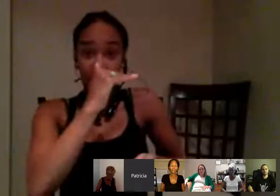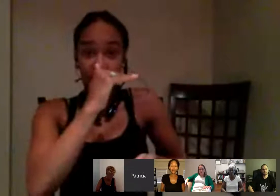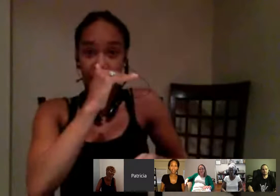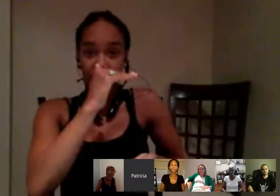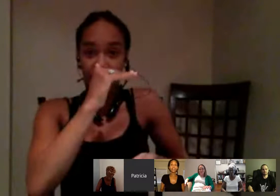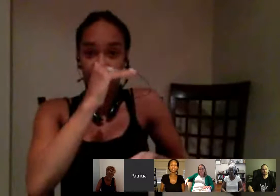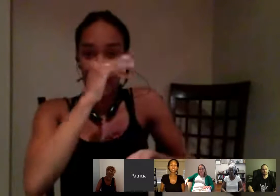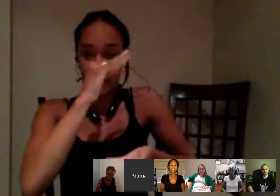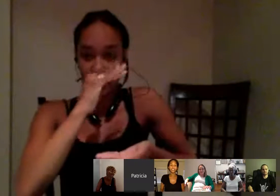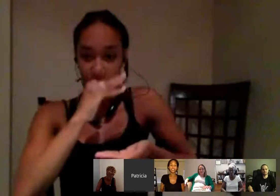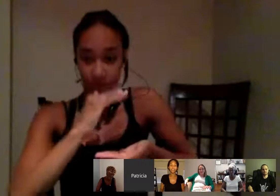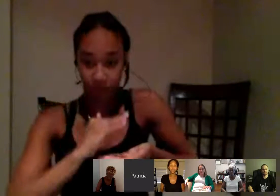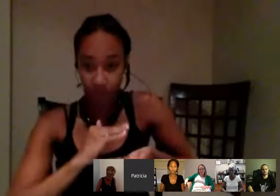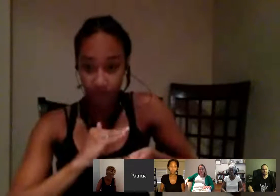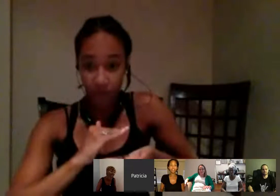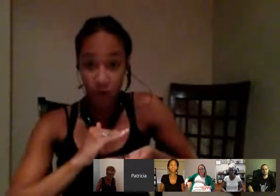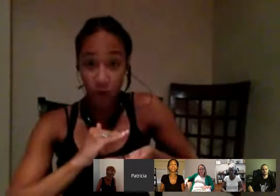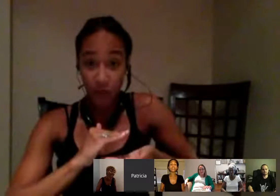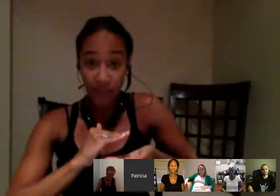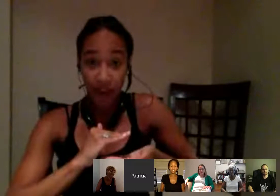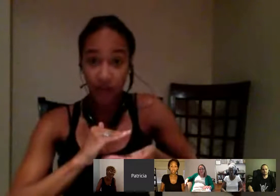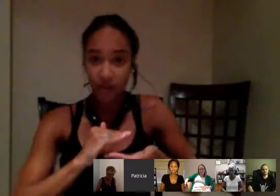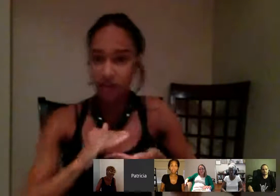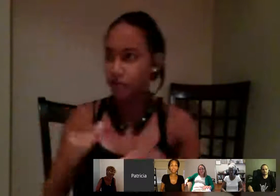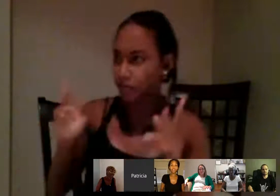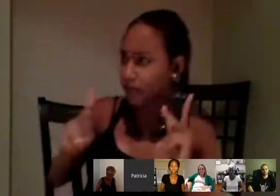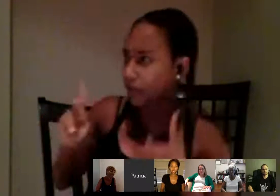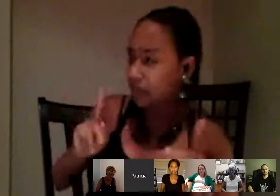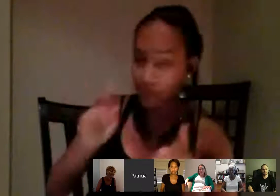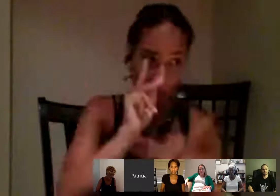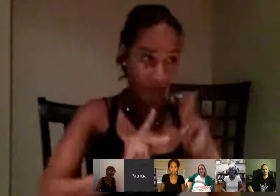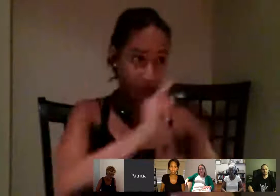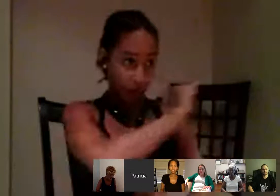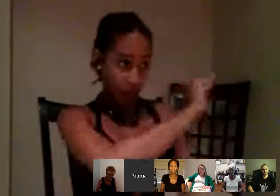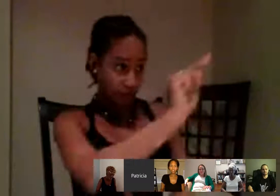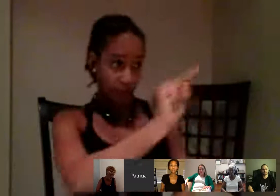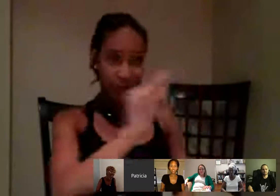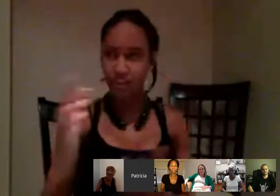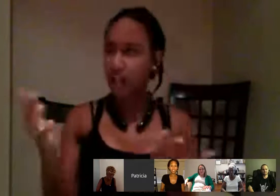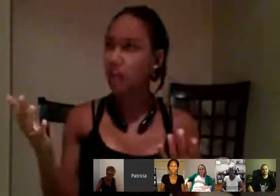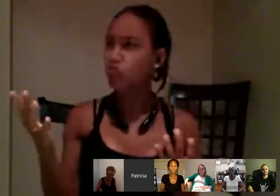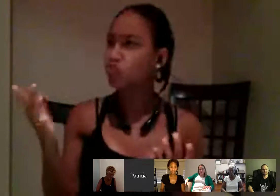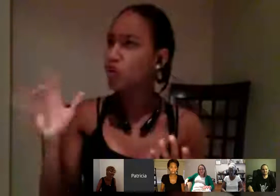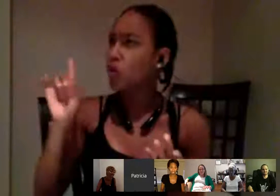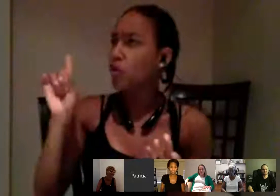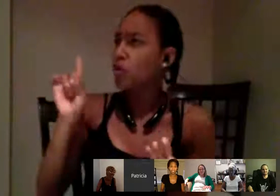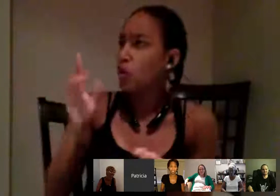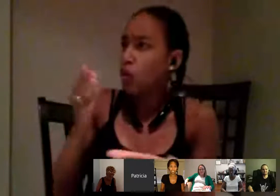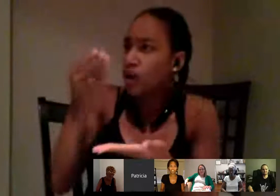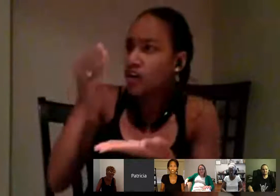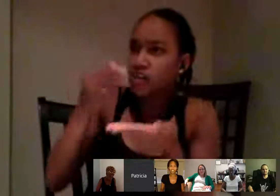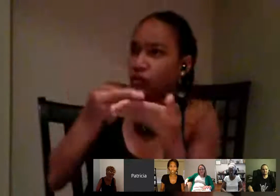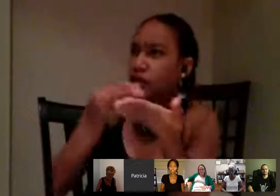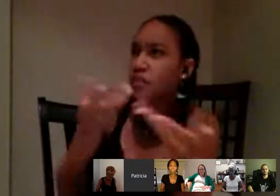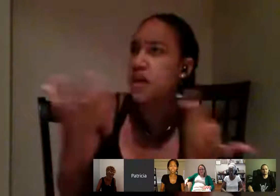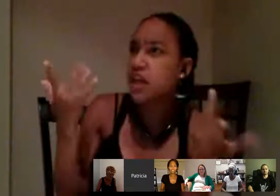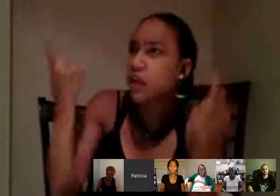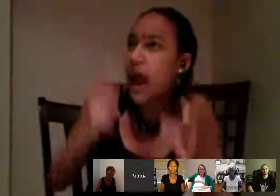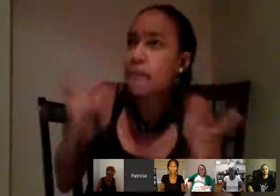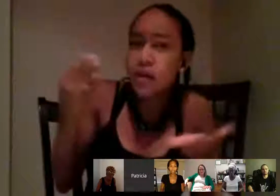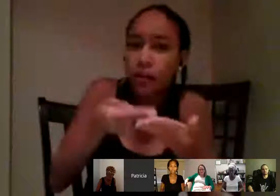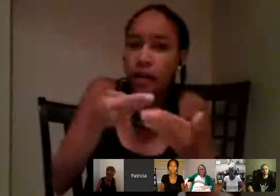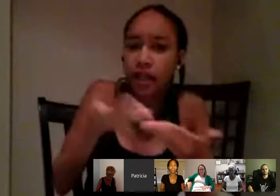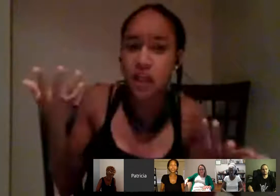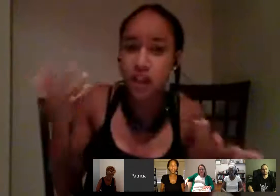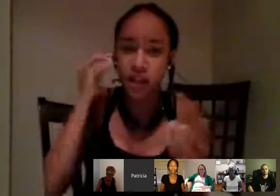this, and like it's like going down, and the people are just like, where's the money? What